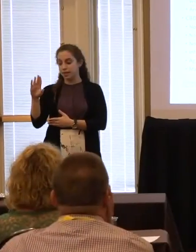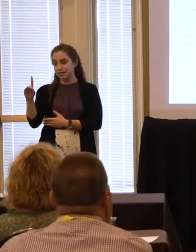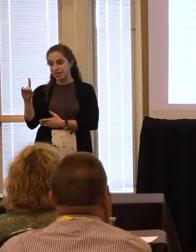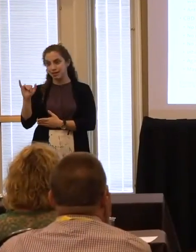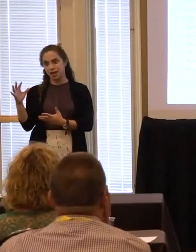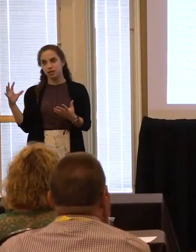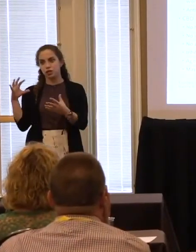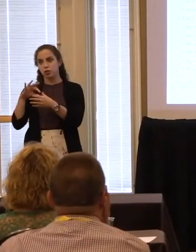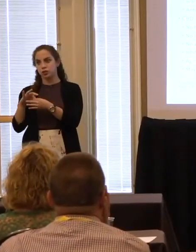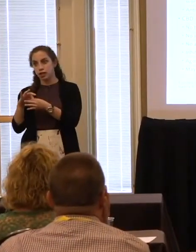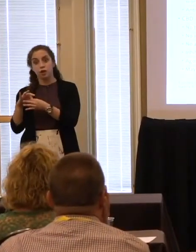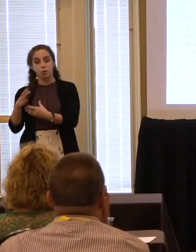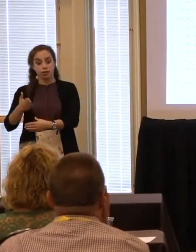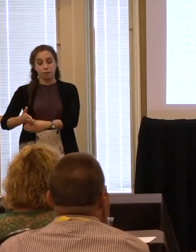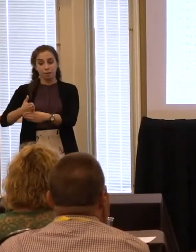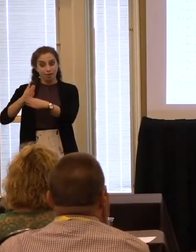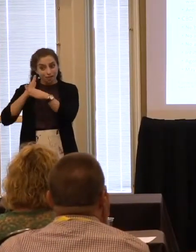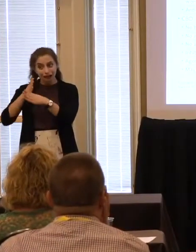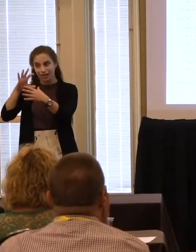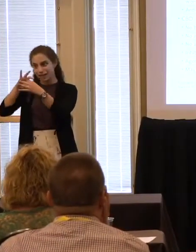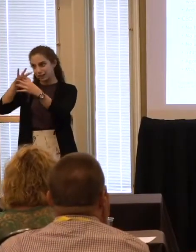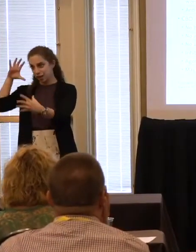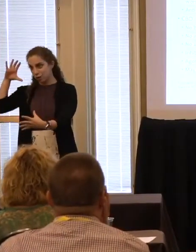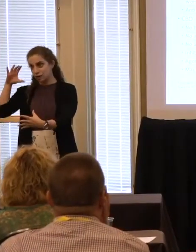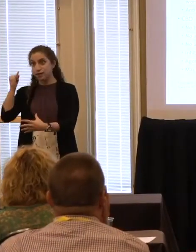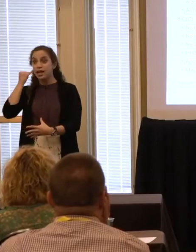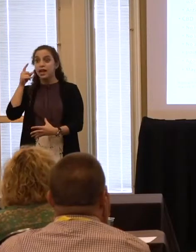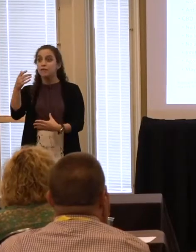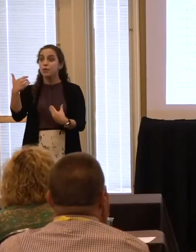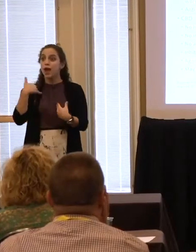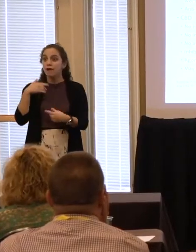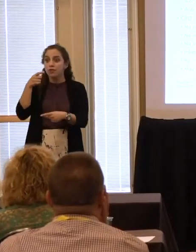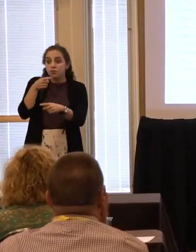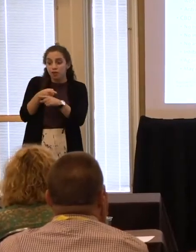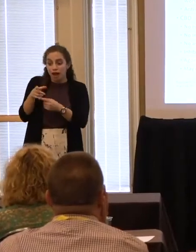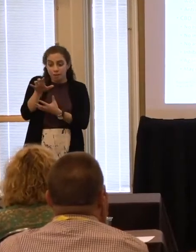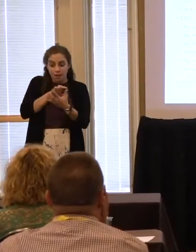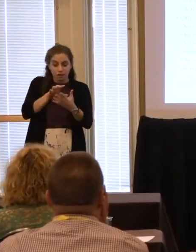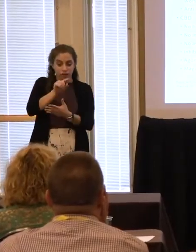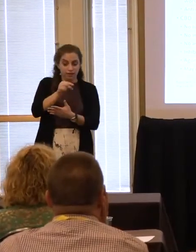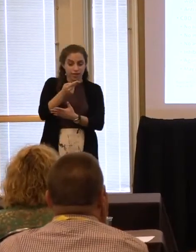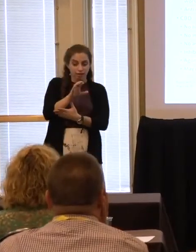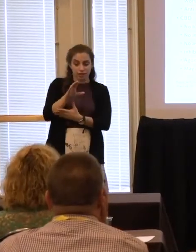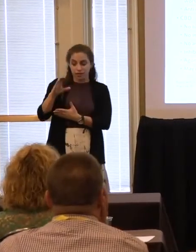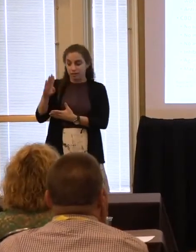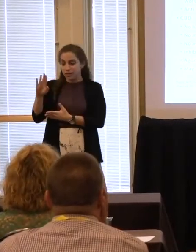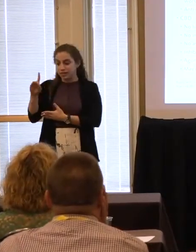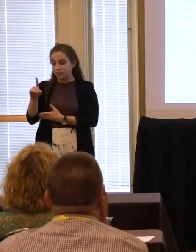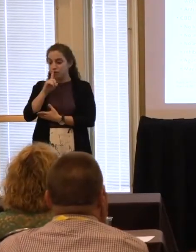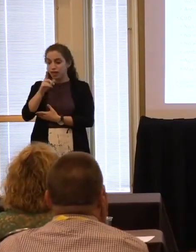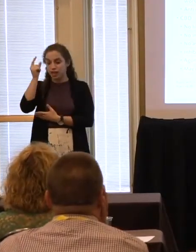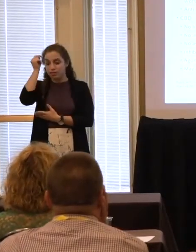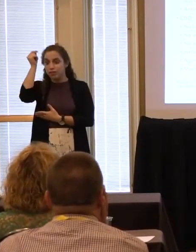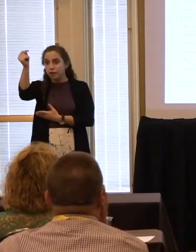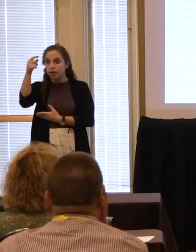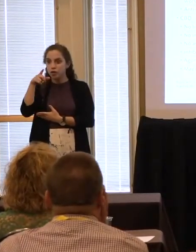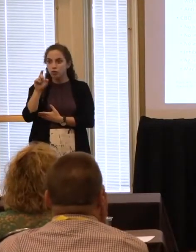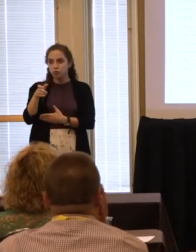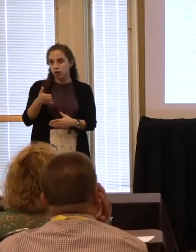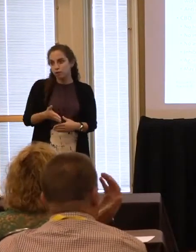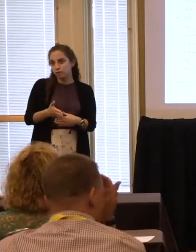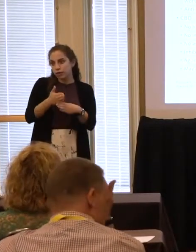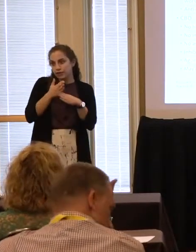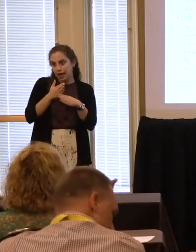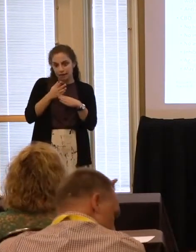actually associated with blocking psychosis. And so if you have the right mixture of THC and CBD, in theory, you should be able to